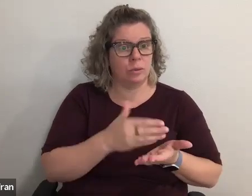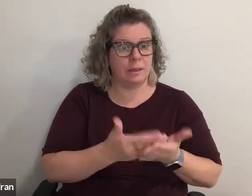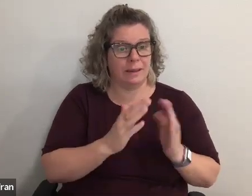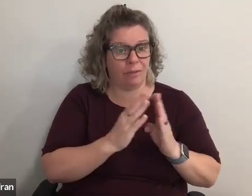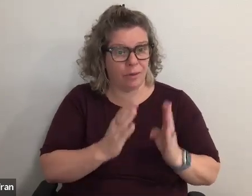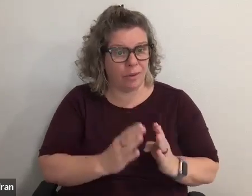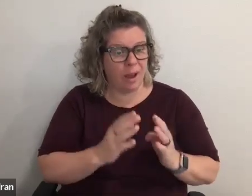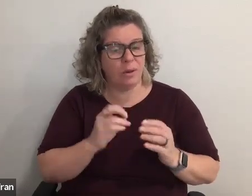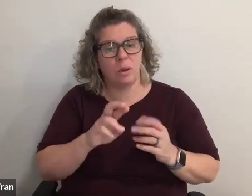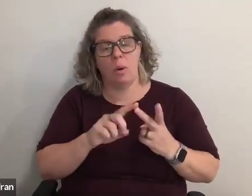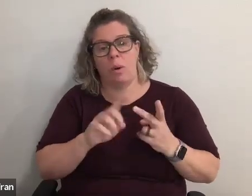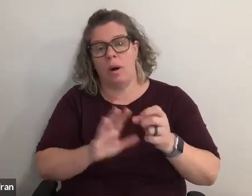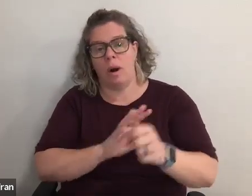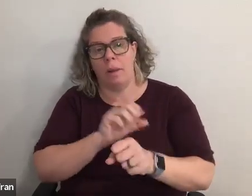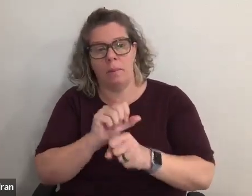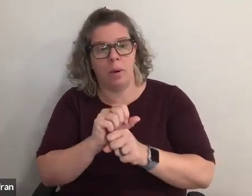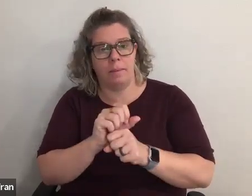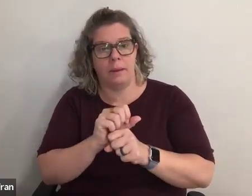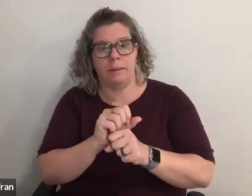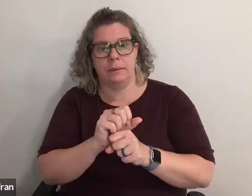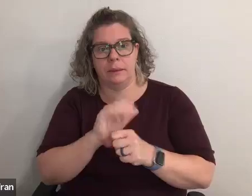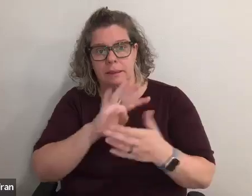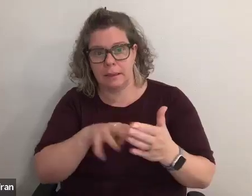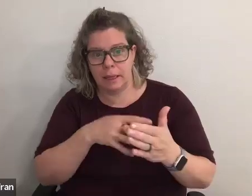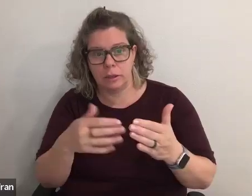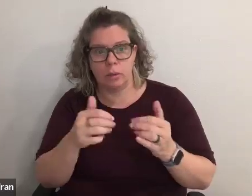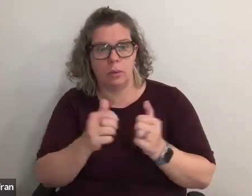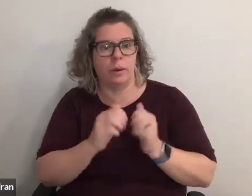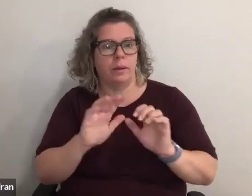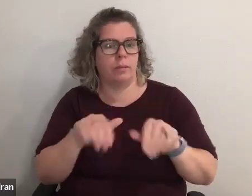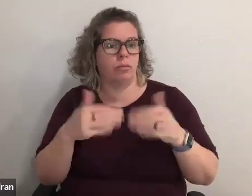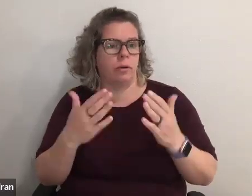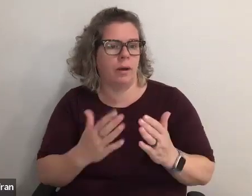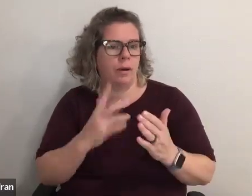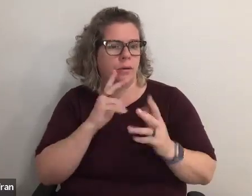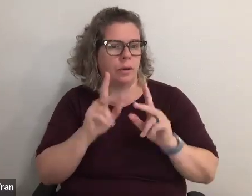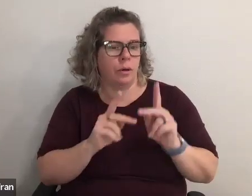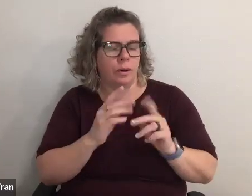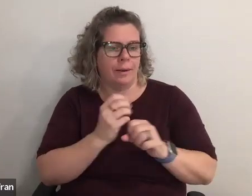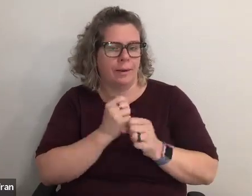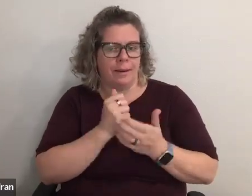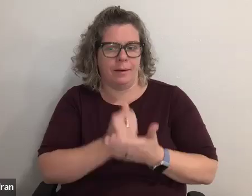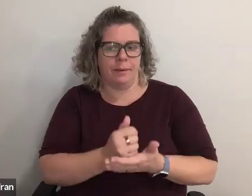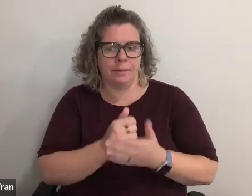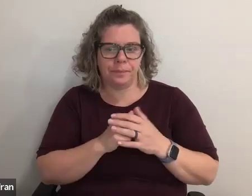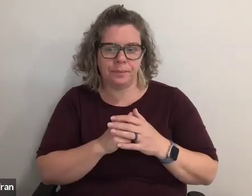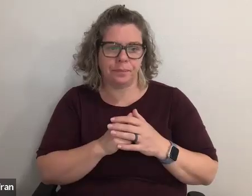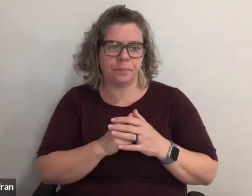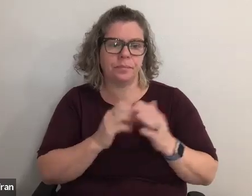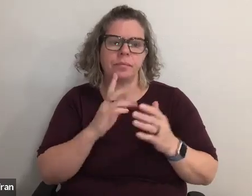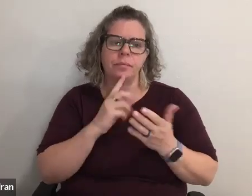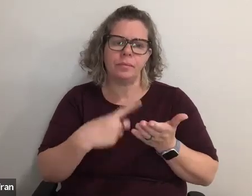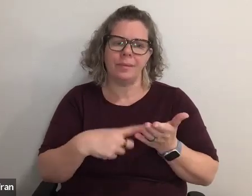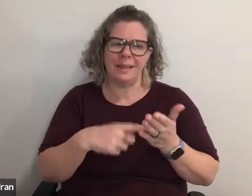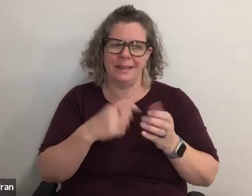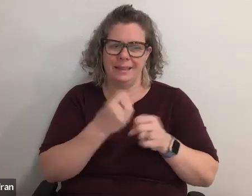getting appointments set up with an outpatient provider so that person can get all the help they need. I did talk briefly about safety planning. What does that